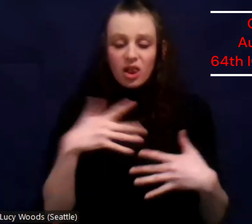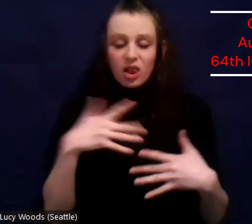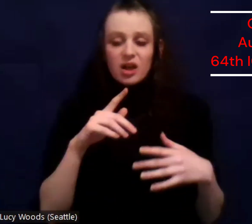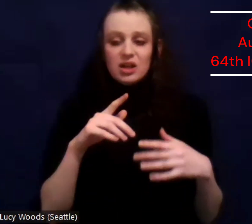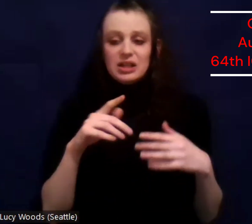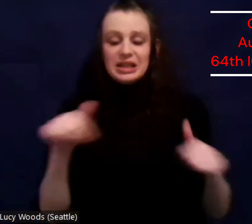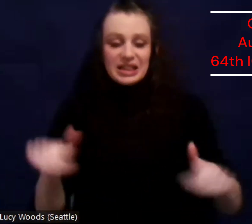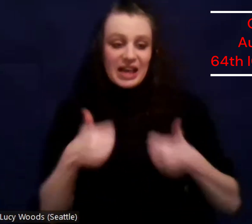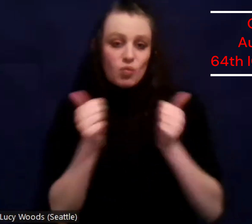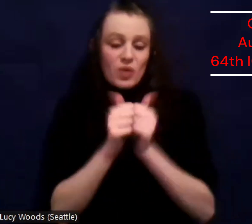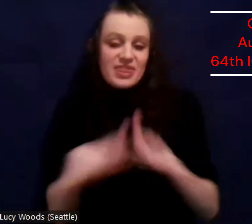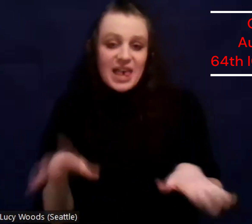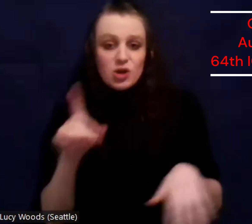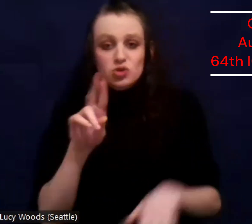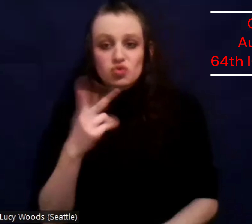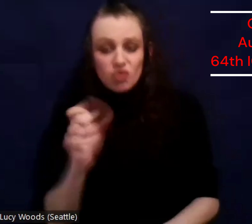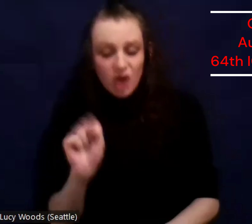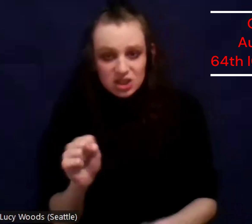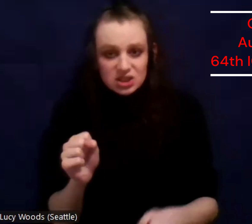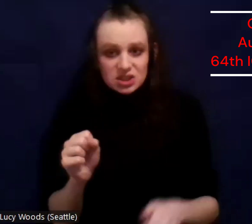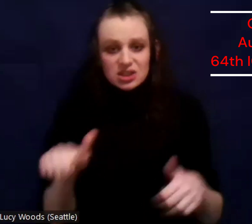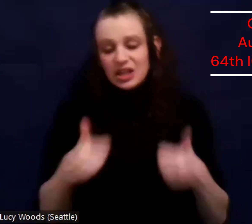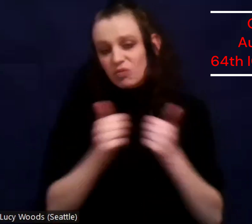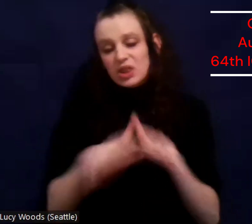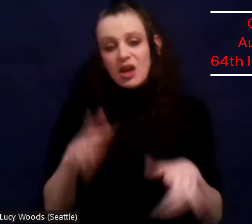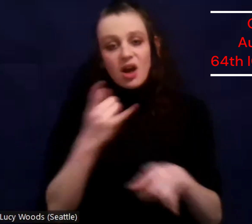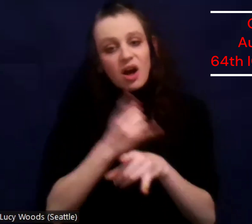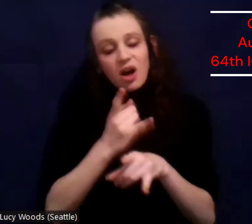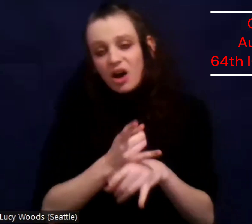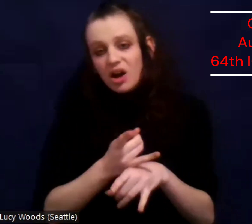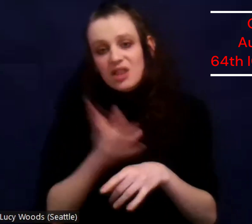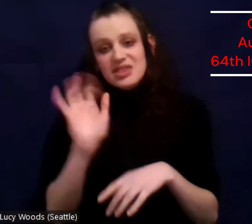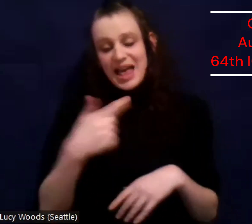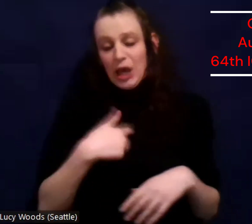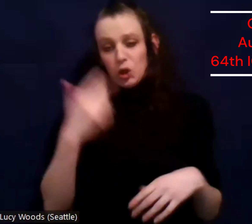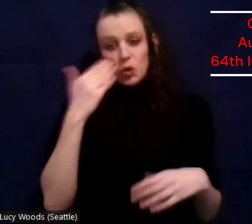and alcohol, because that's all I knew for 6 years. Um,